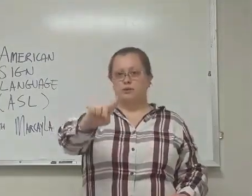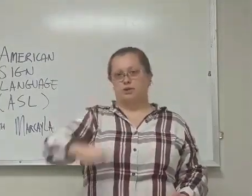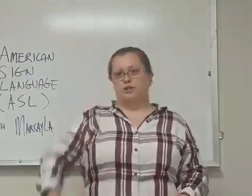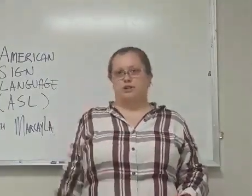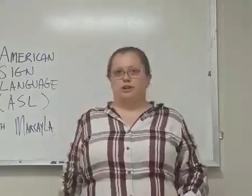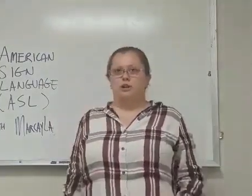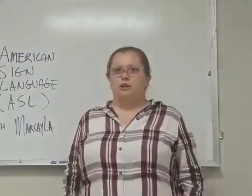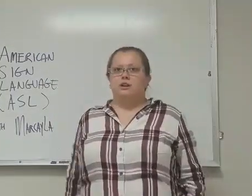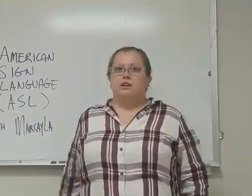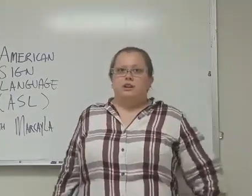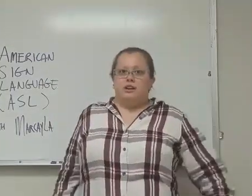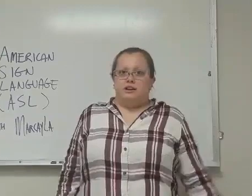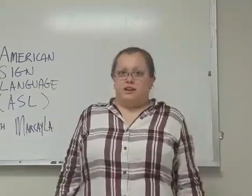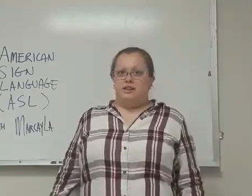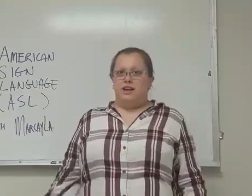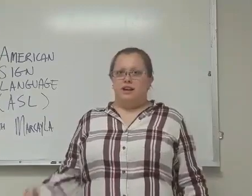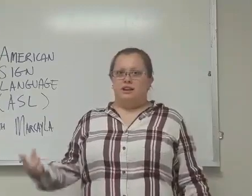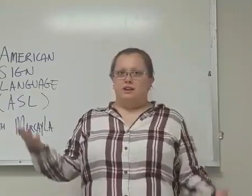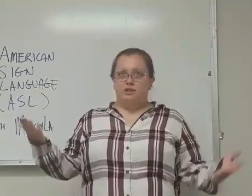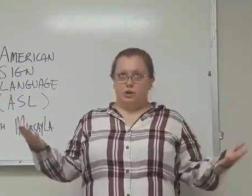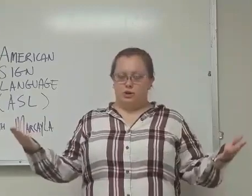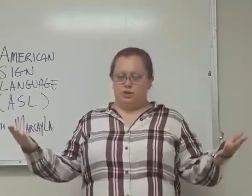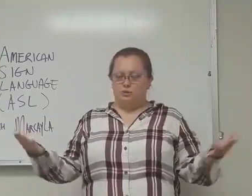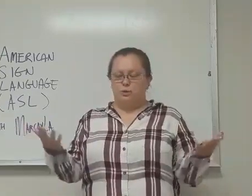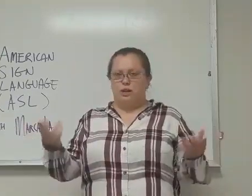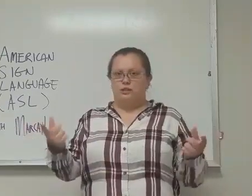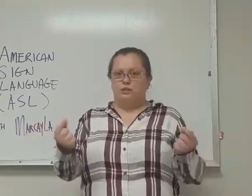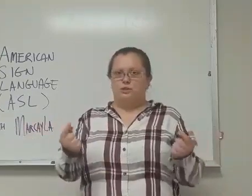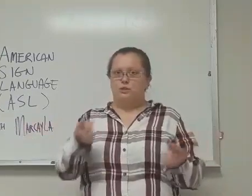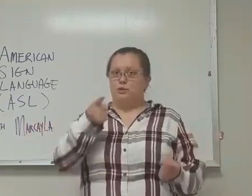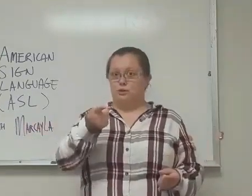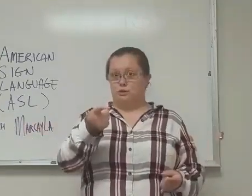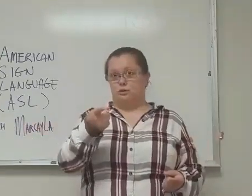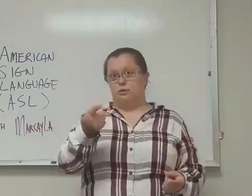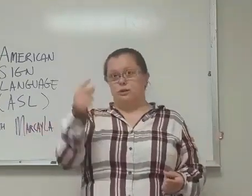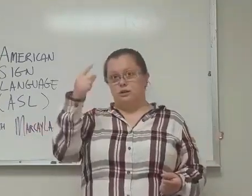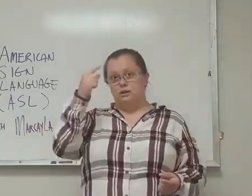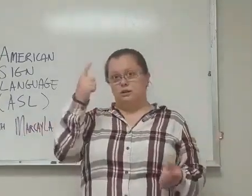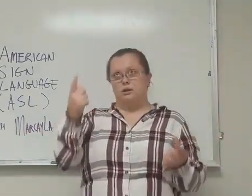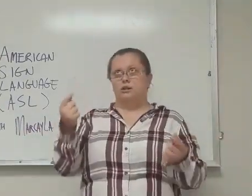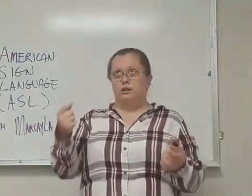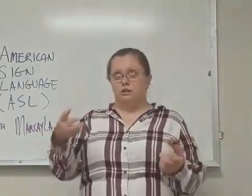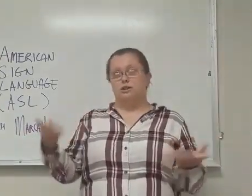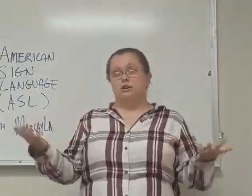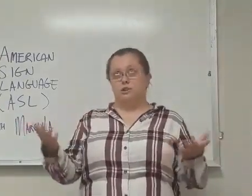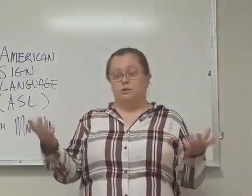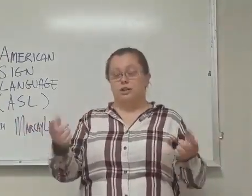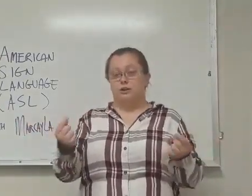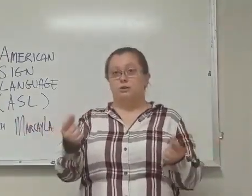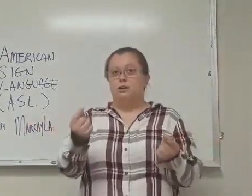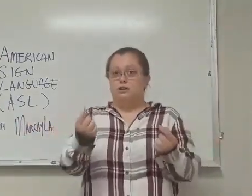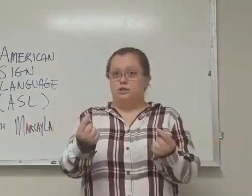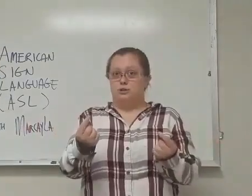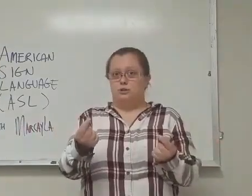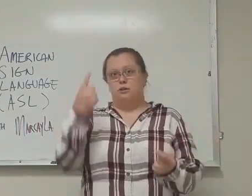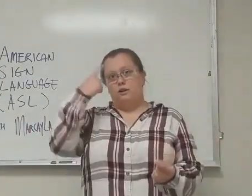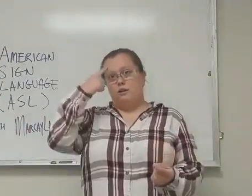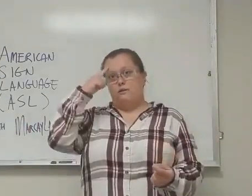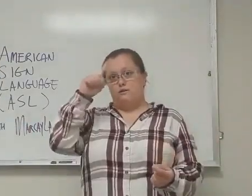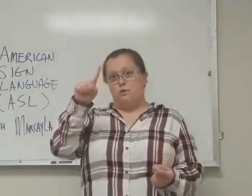person and then so it's what do you? Oh, point. Okay. Yeah. So what do you do